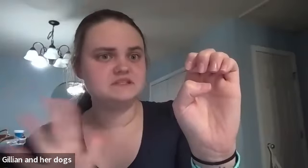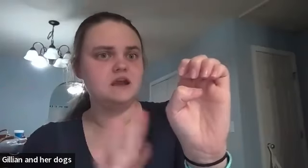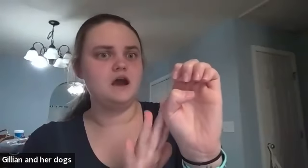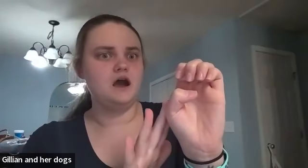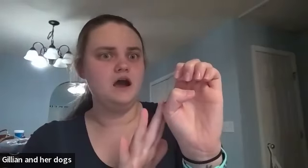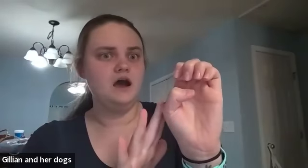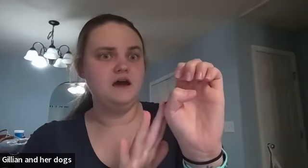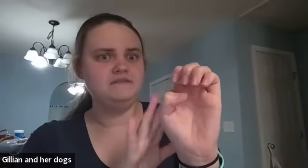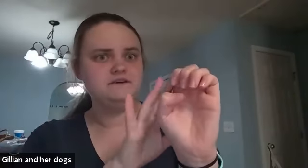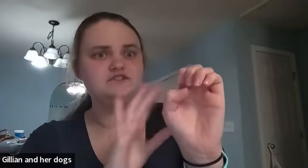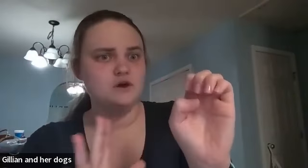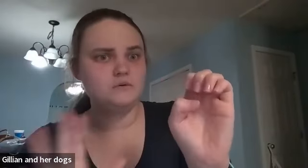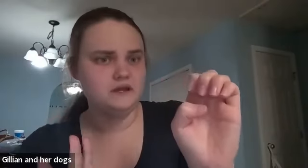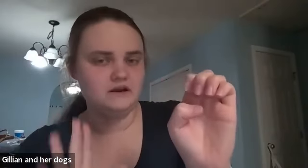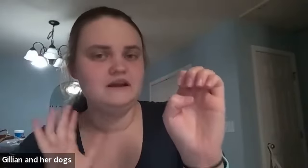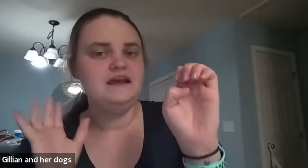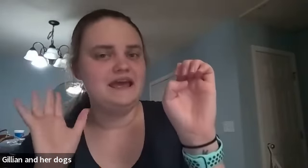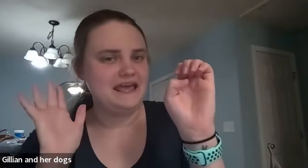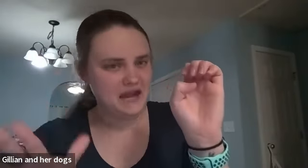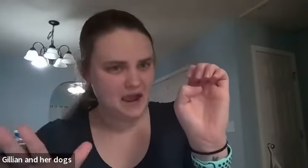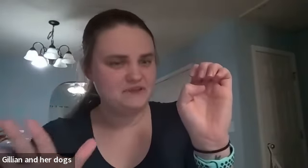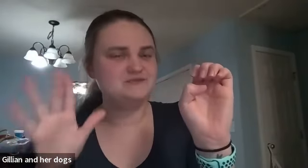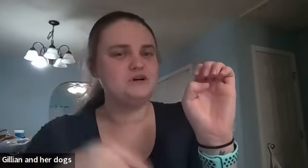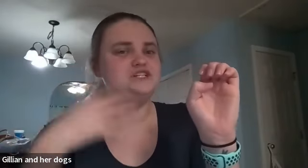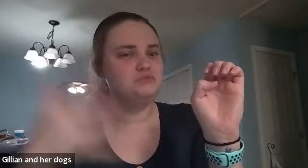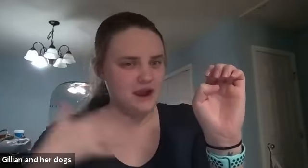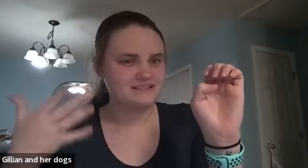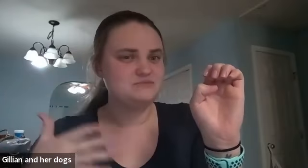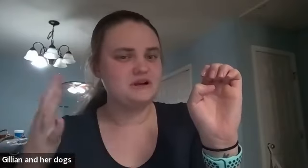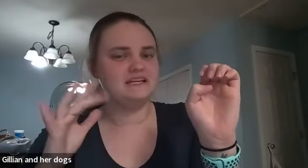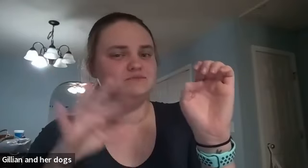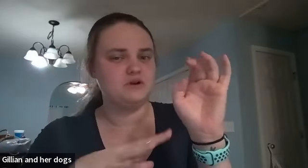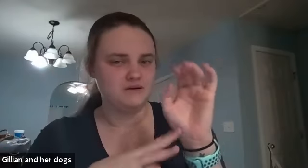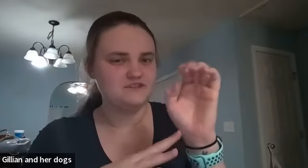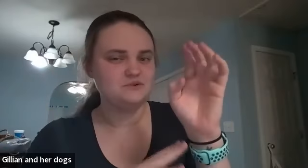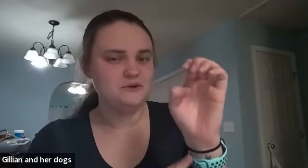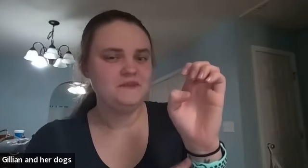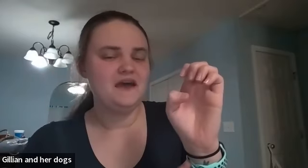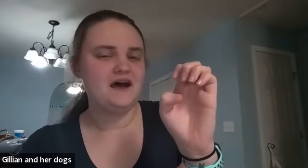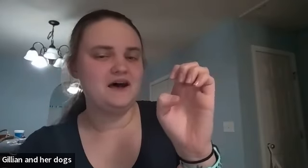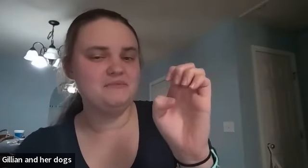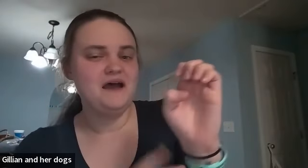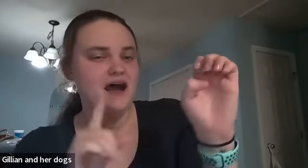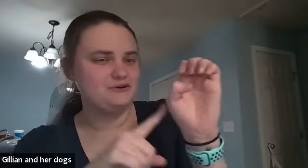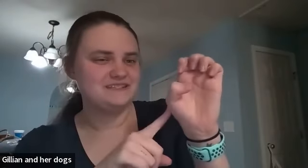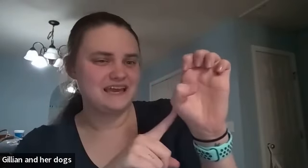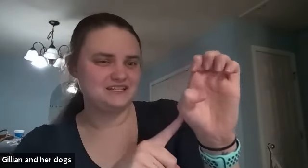it's like, that feels so weird. It happens once you practice more, it gets more comfortable. I will say, just